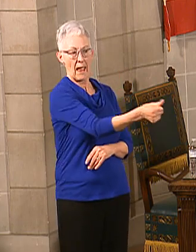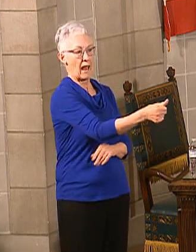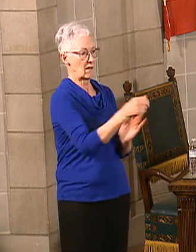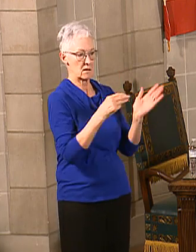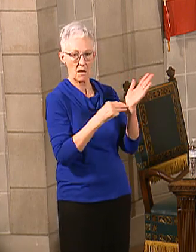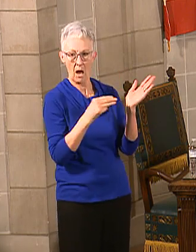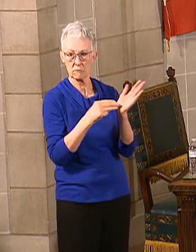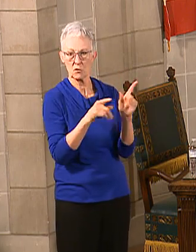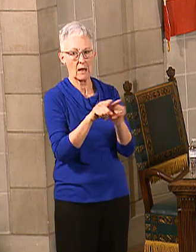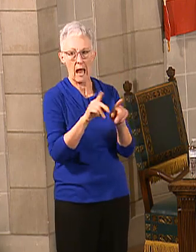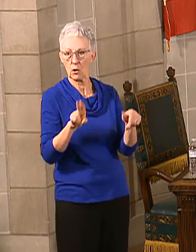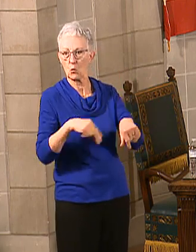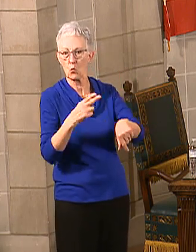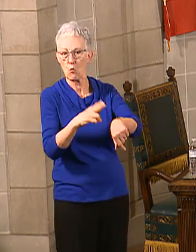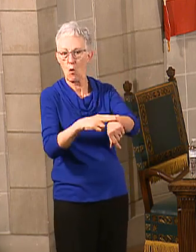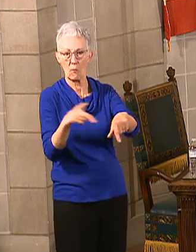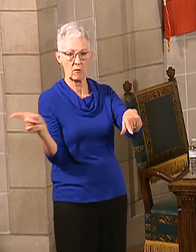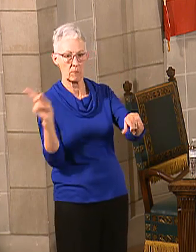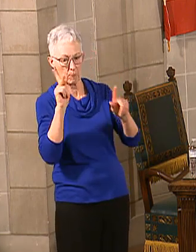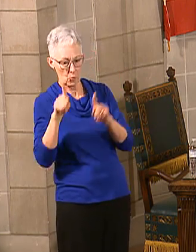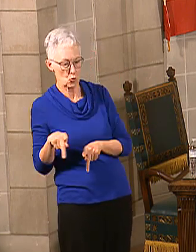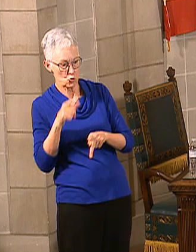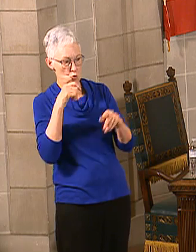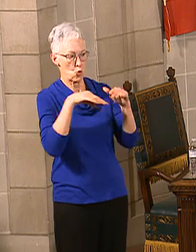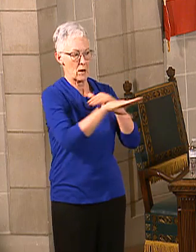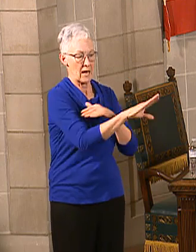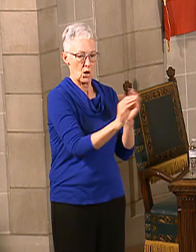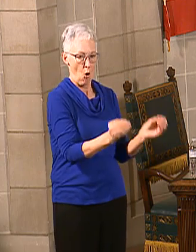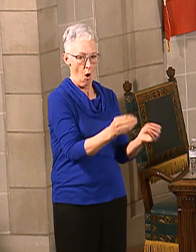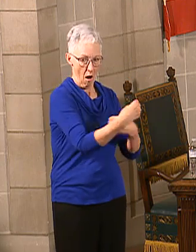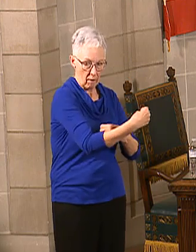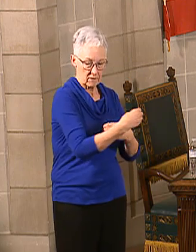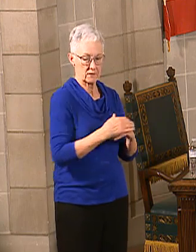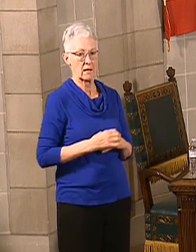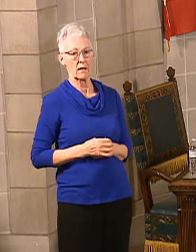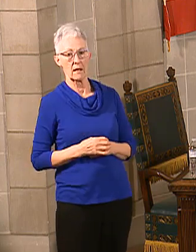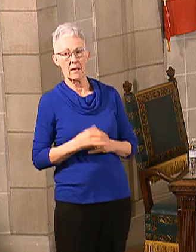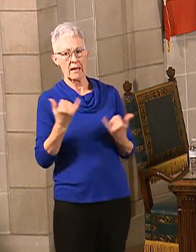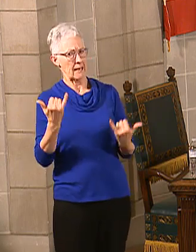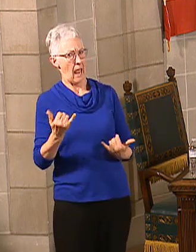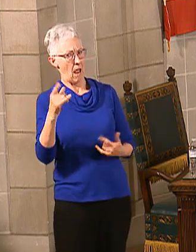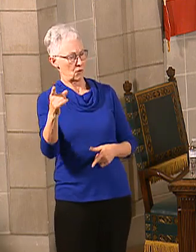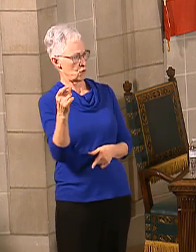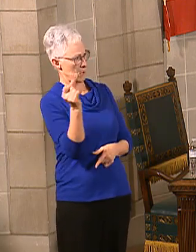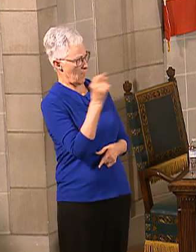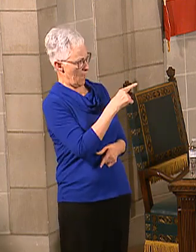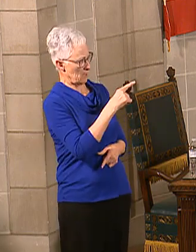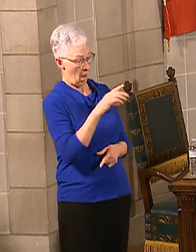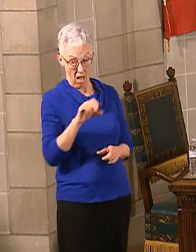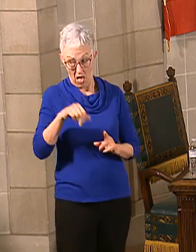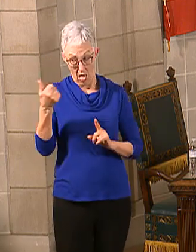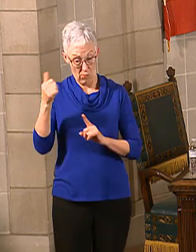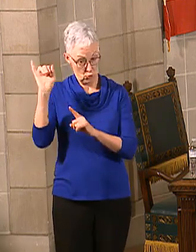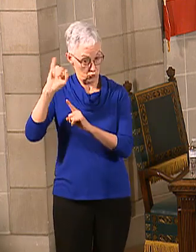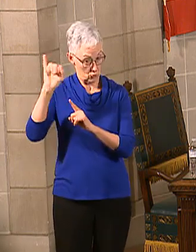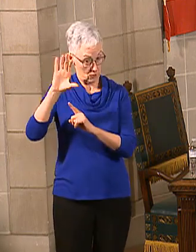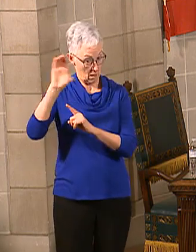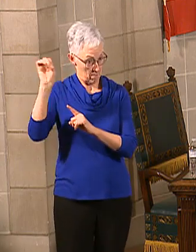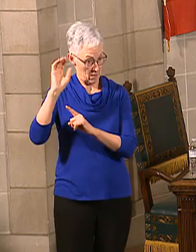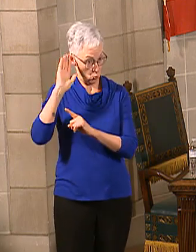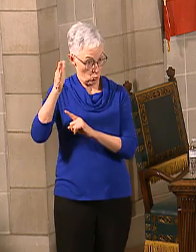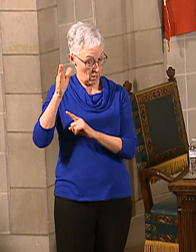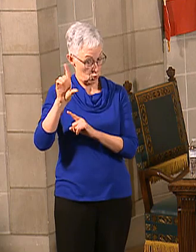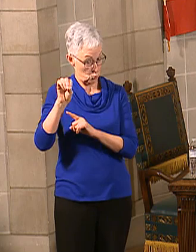both doctors and patients. And then she said, oh, do I know of any other insurance companies that have followed suit with regard to that? And would